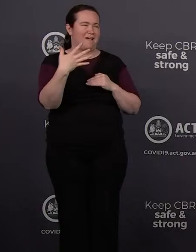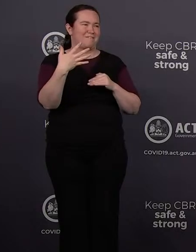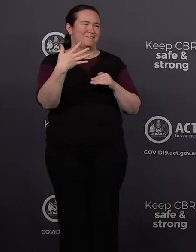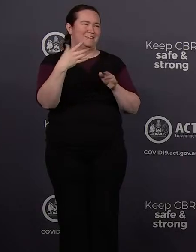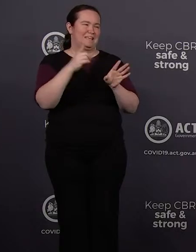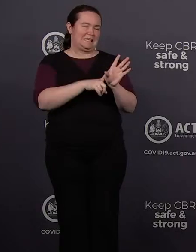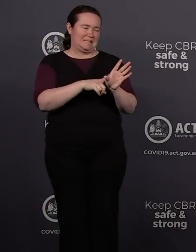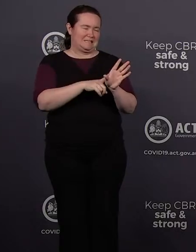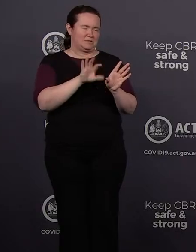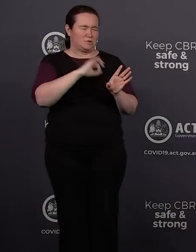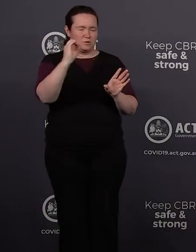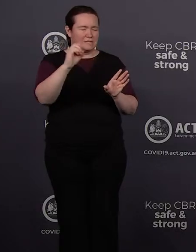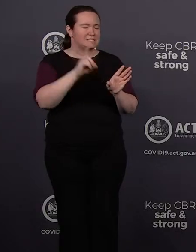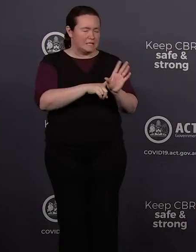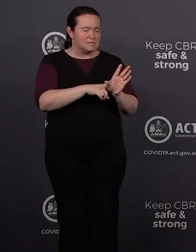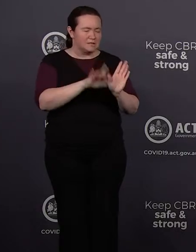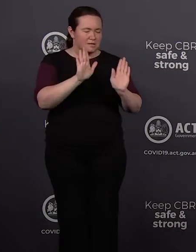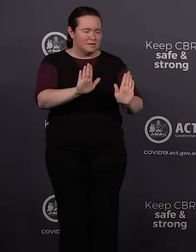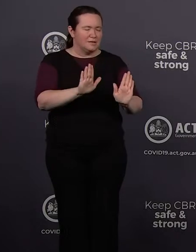years.